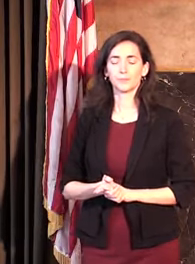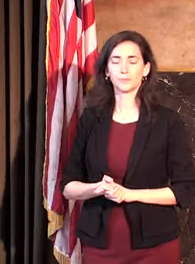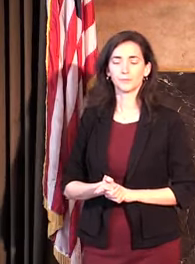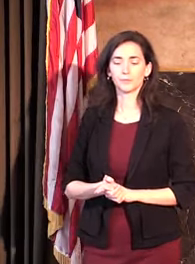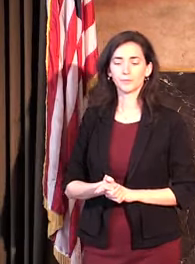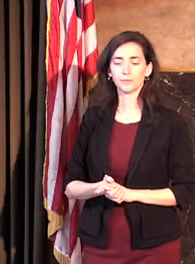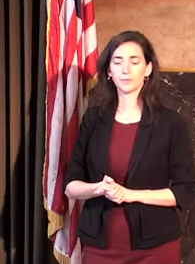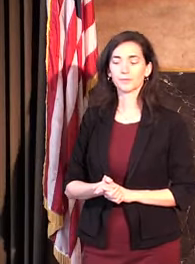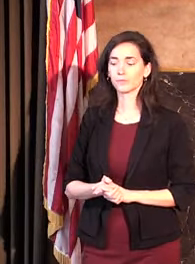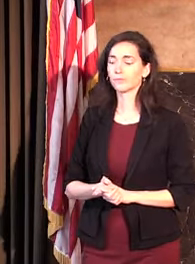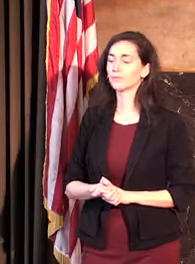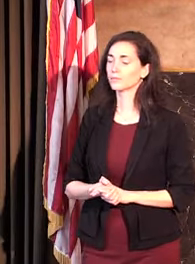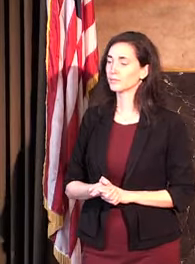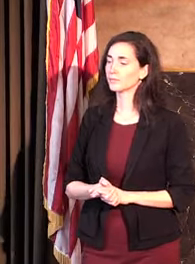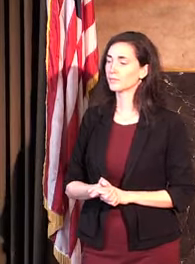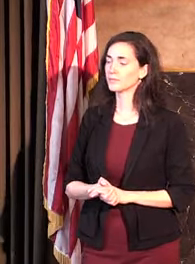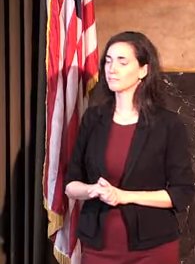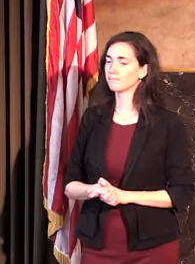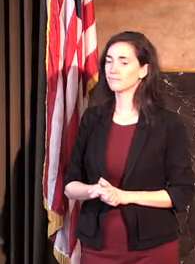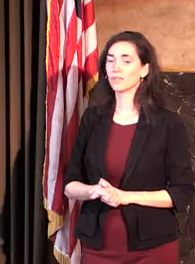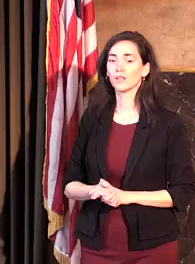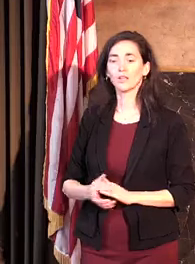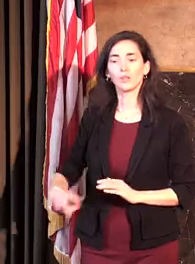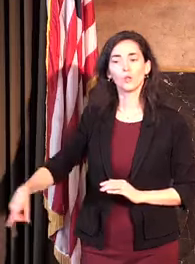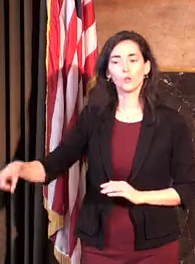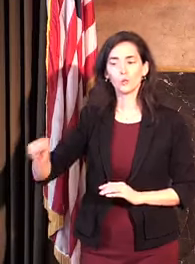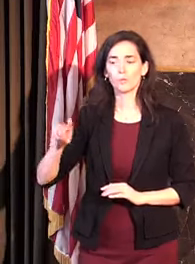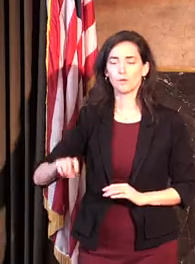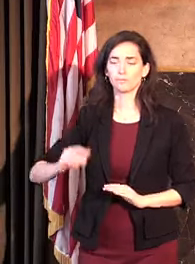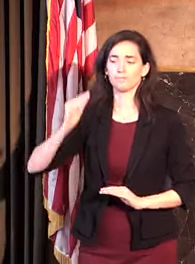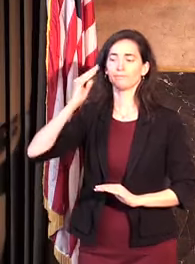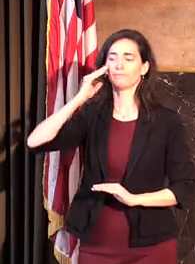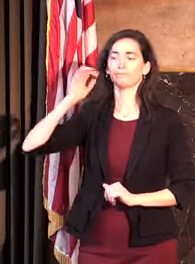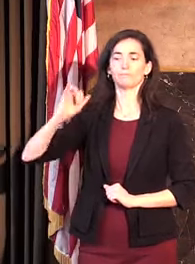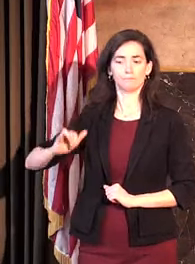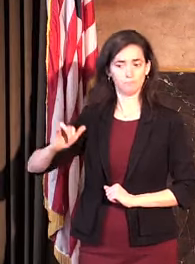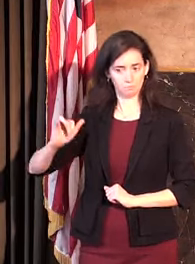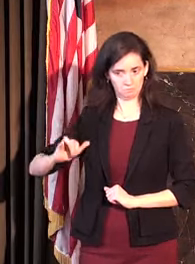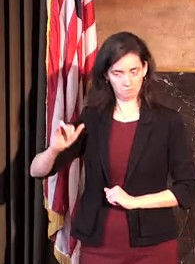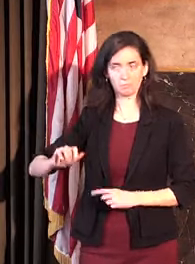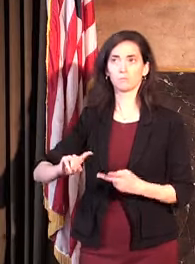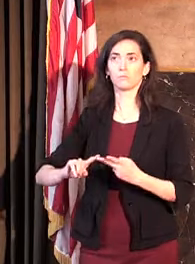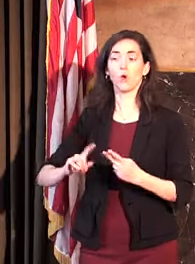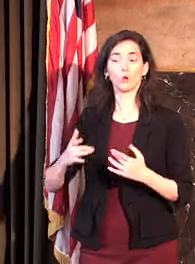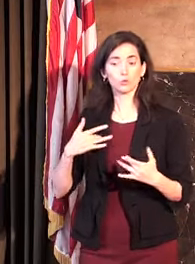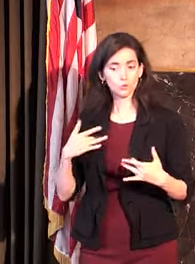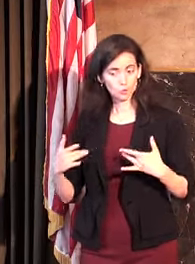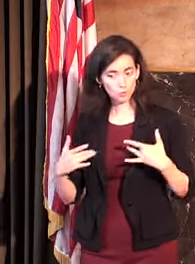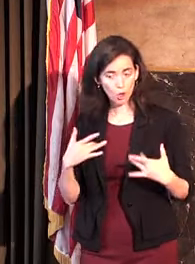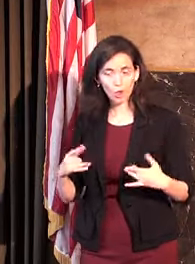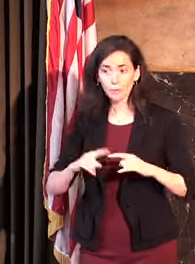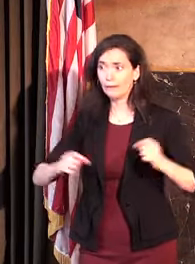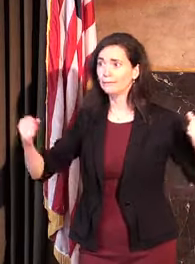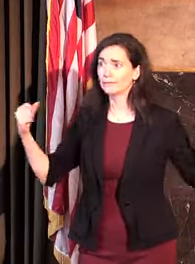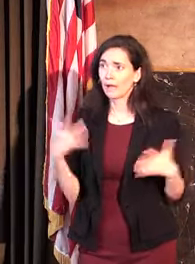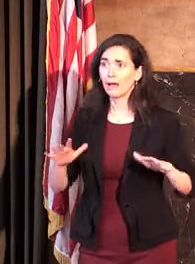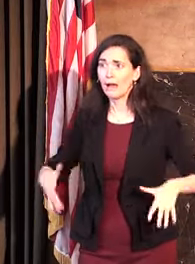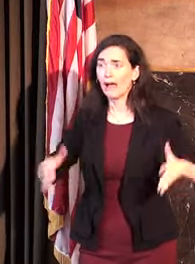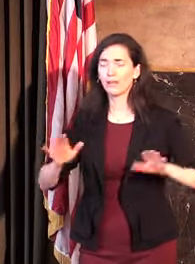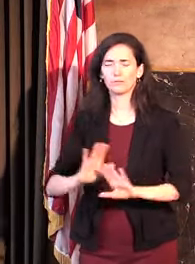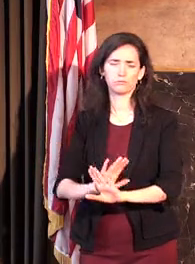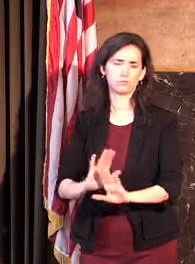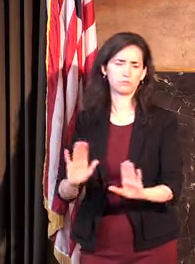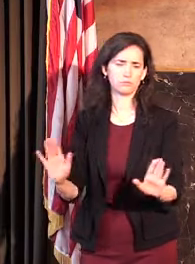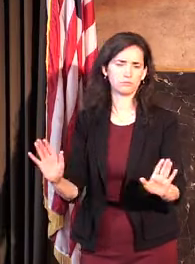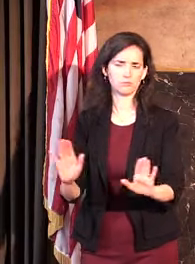that we want people to be aware and concerned, but certainly not panicked.